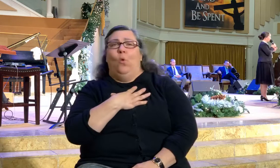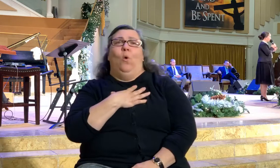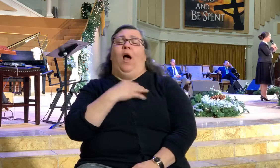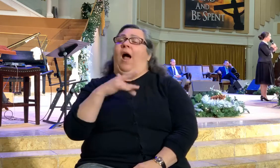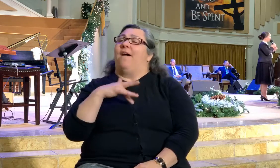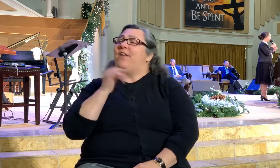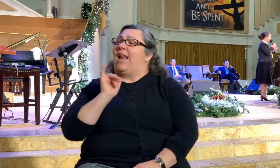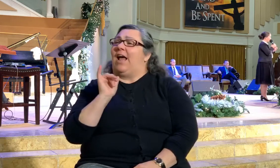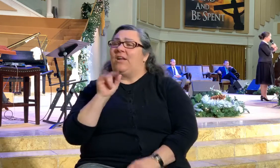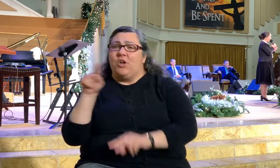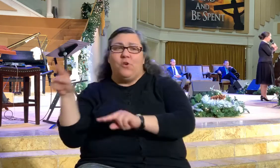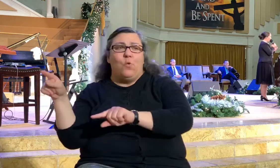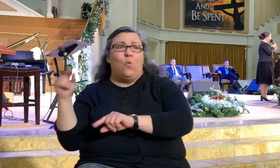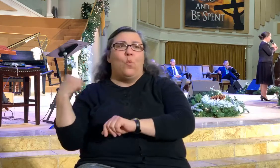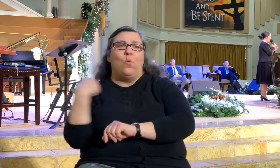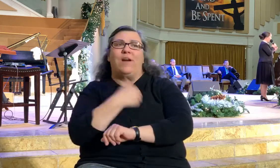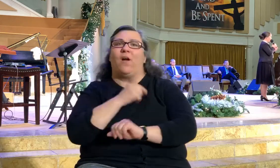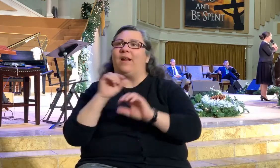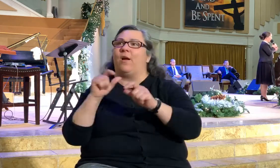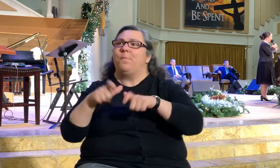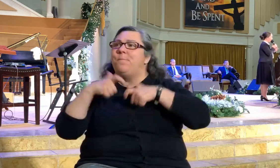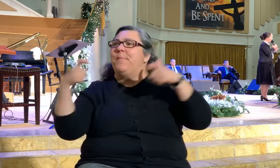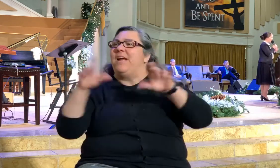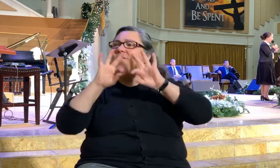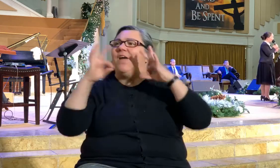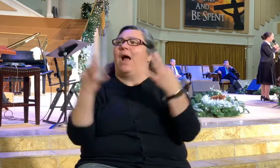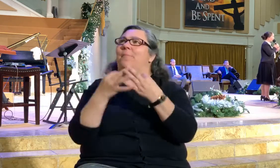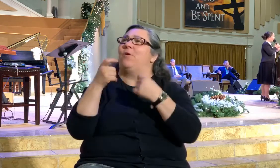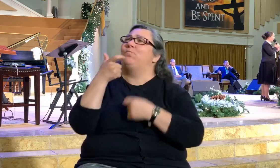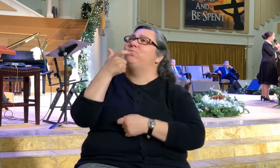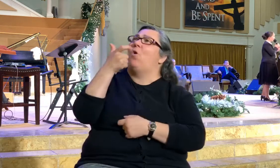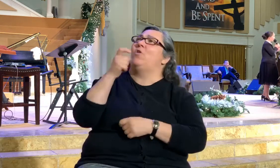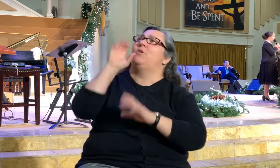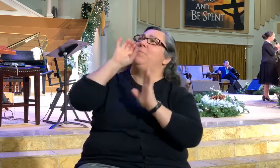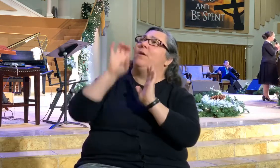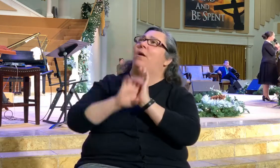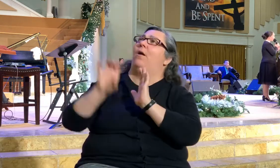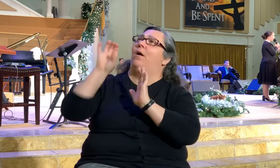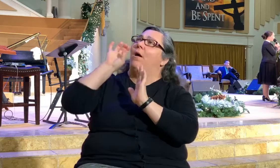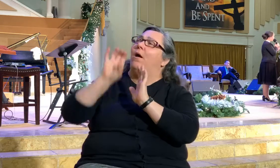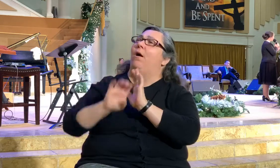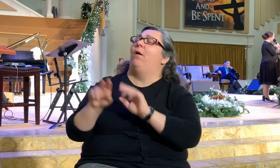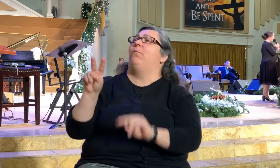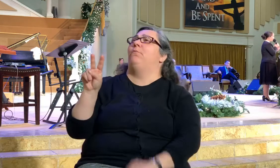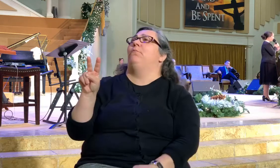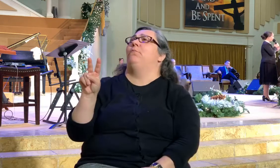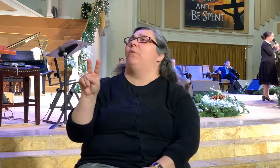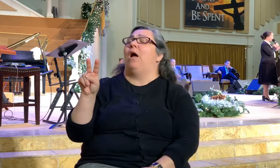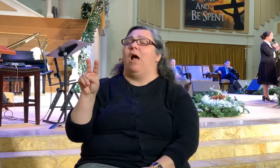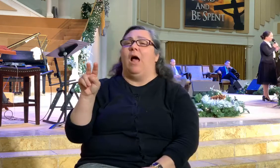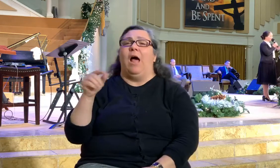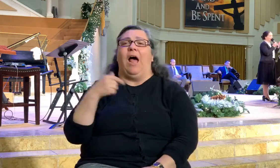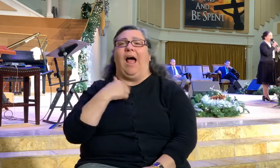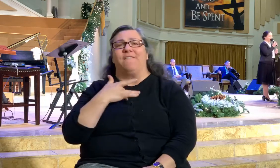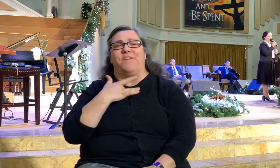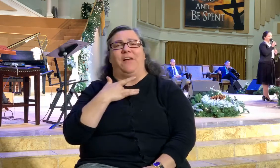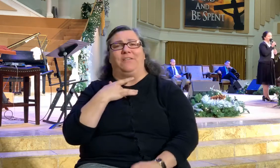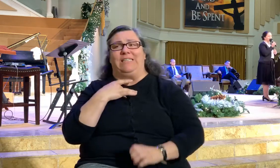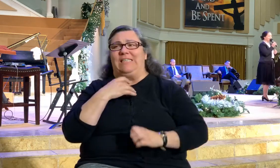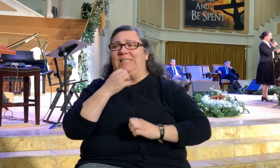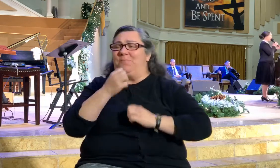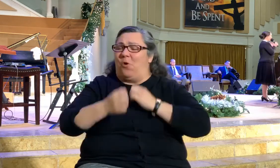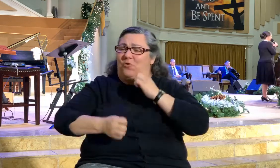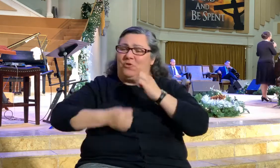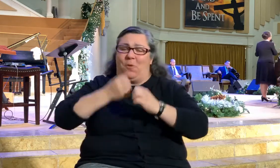like we were just sitting together, big family. And I got emotional because I know each of you know my life